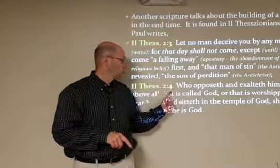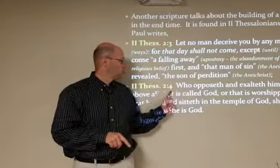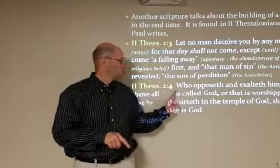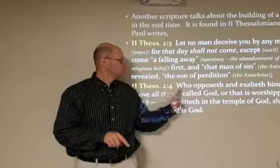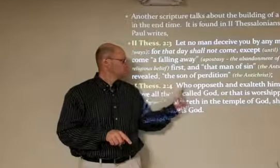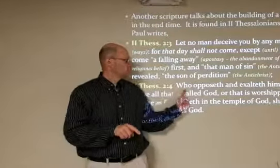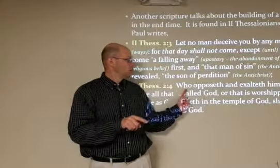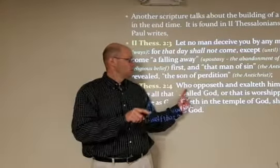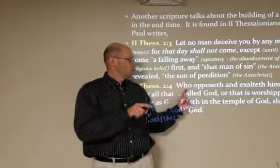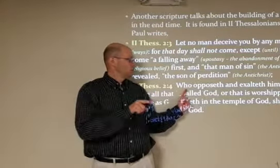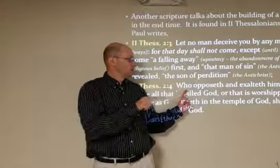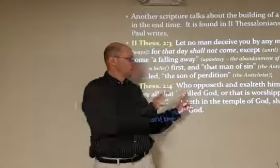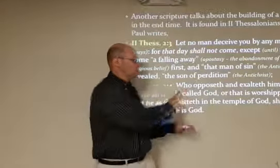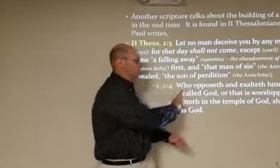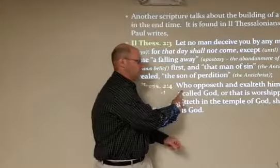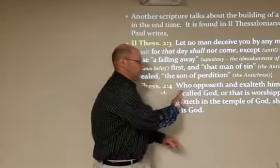2 Thessalonians chapter 2 and verse 4.